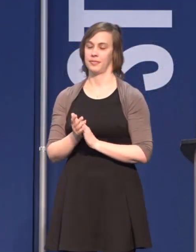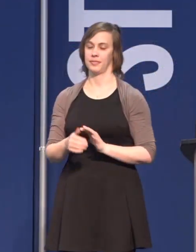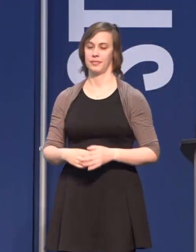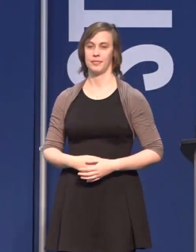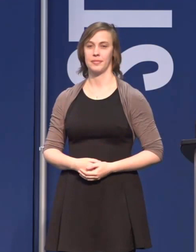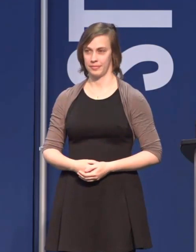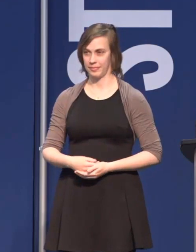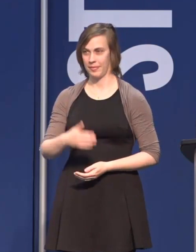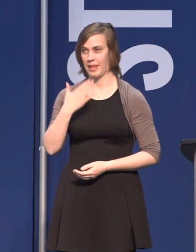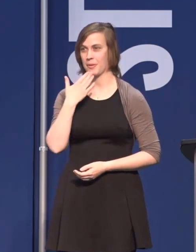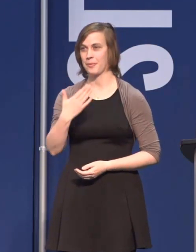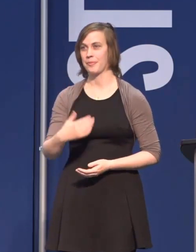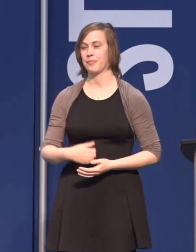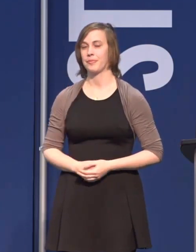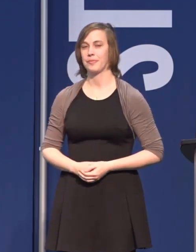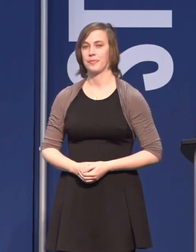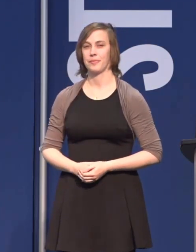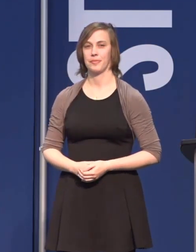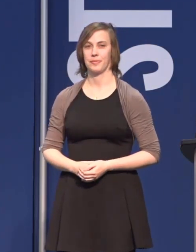Thank you.